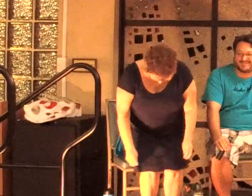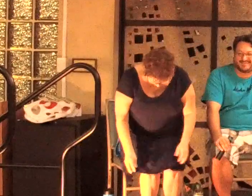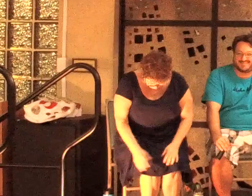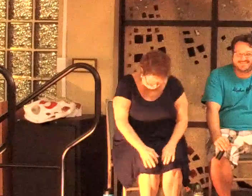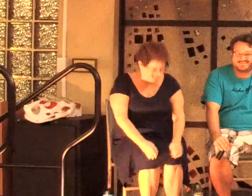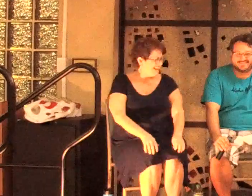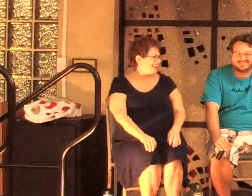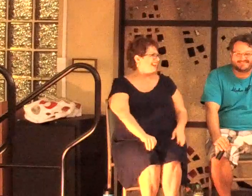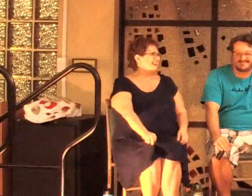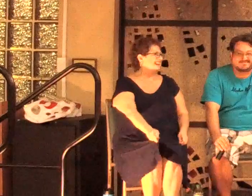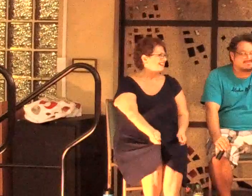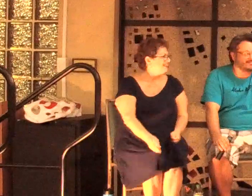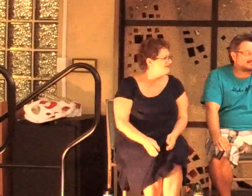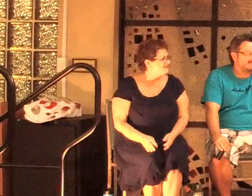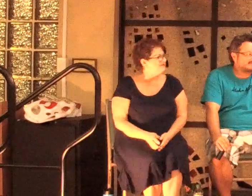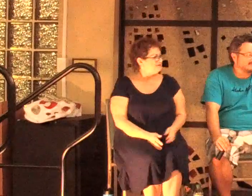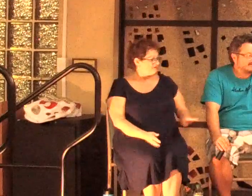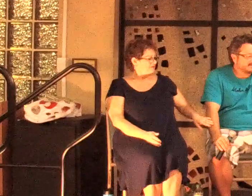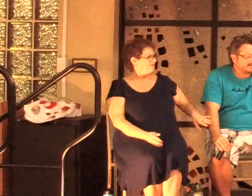So.